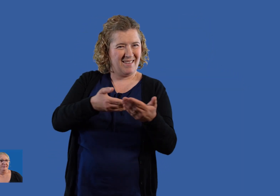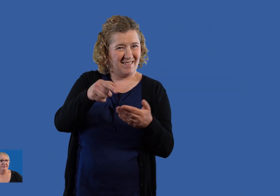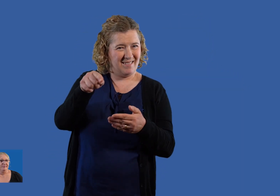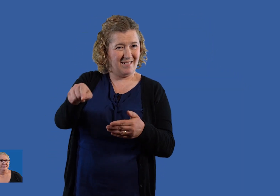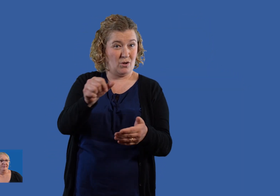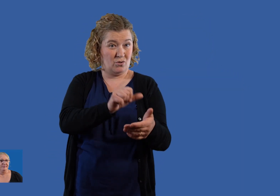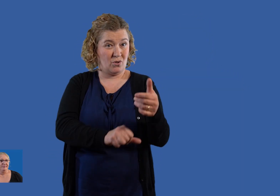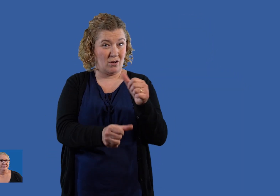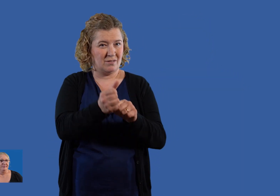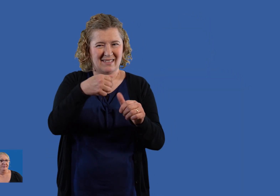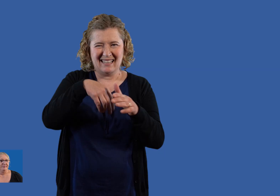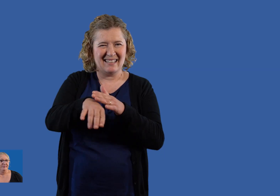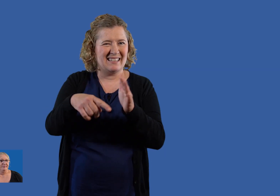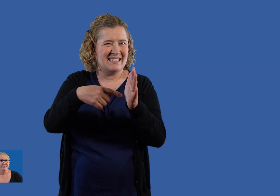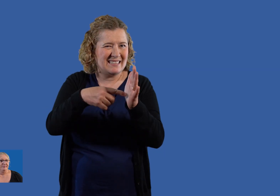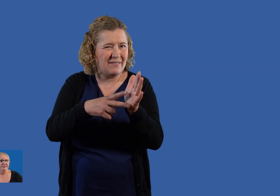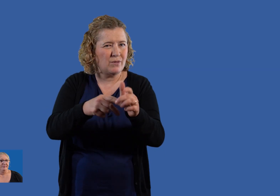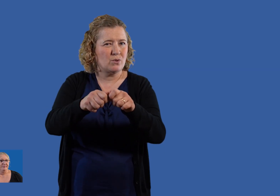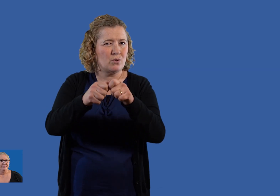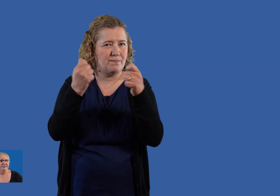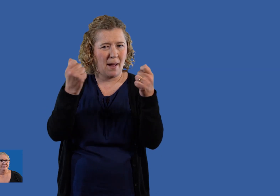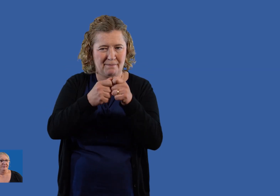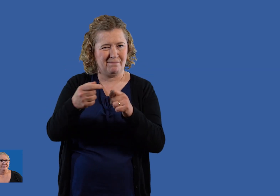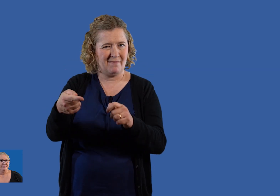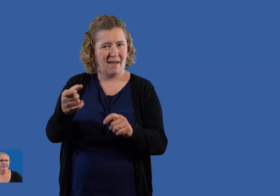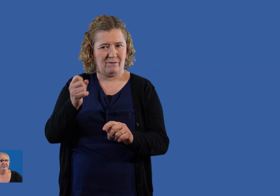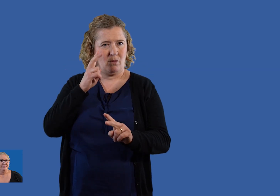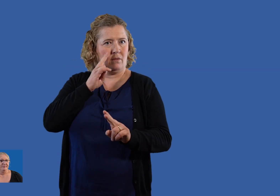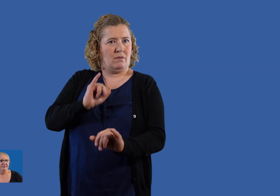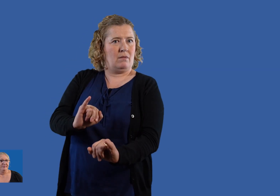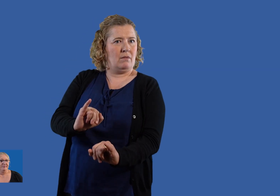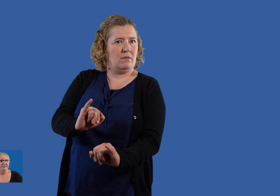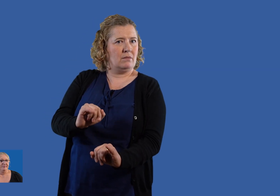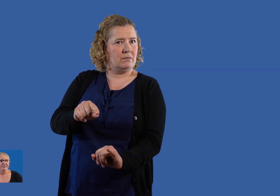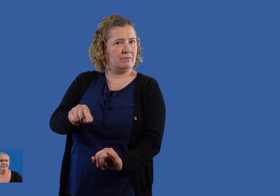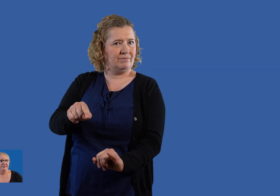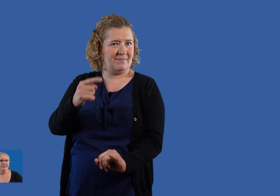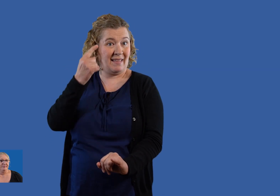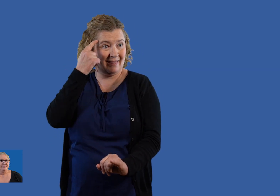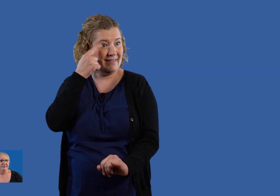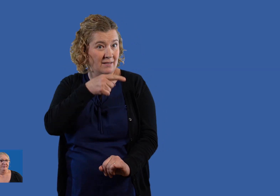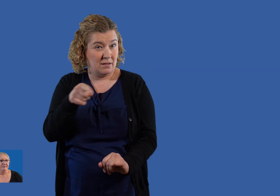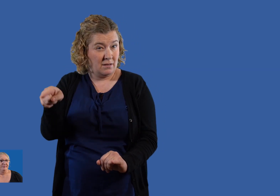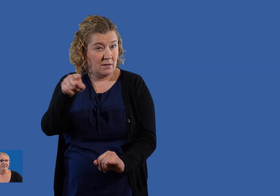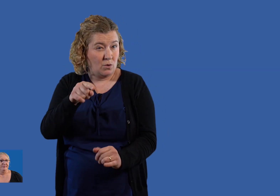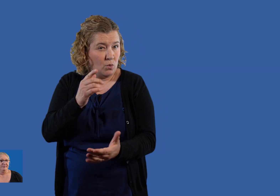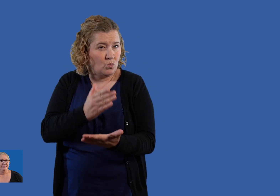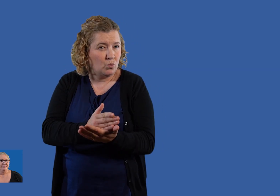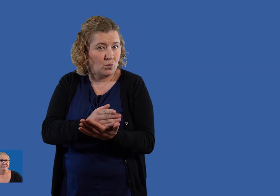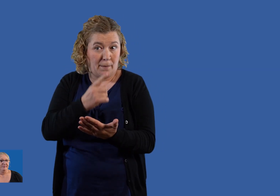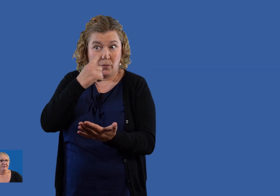in the press and on TV contributes to this stigma and can manipulate you into thinking that they're violent.